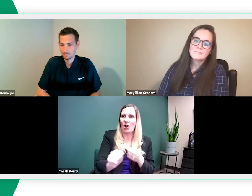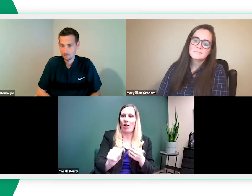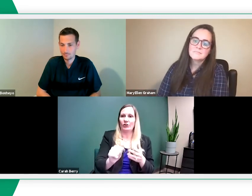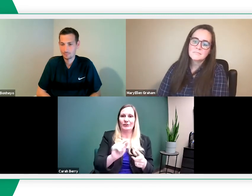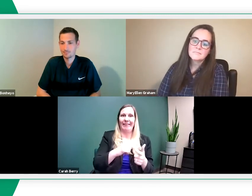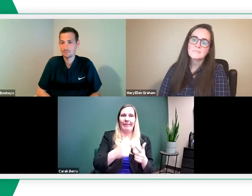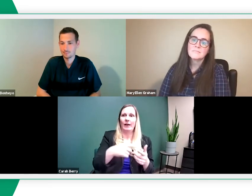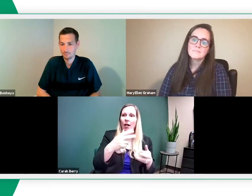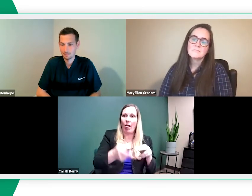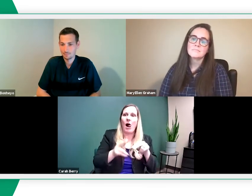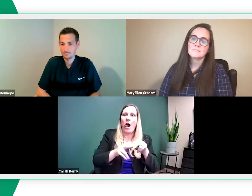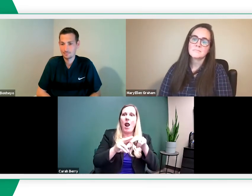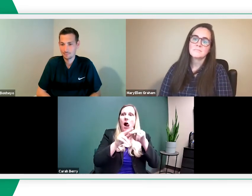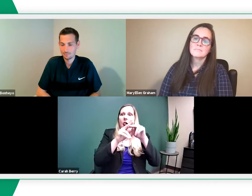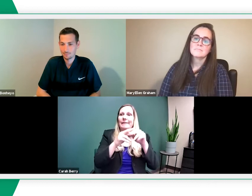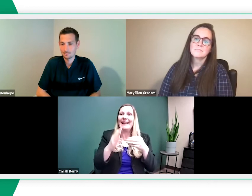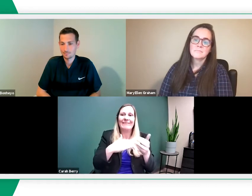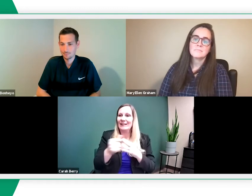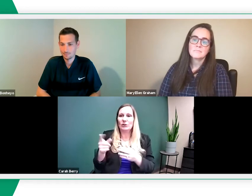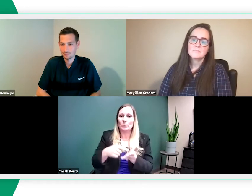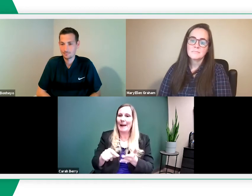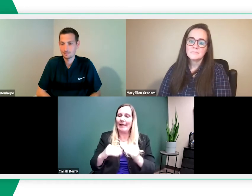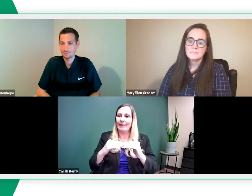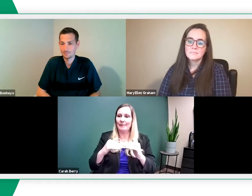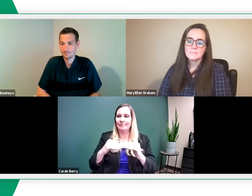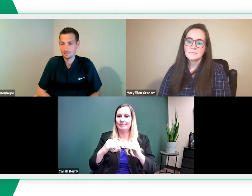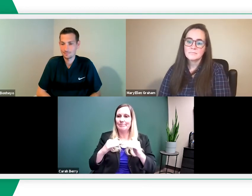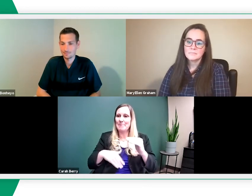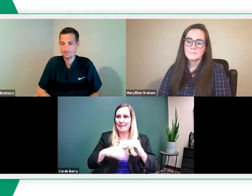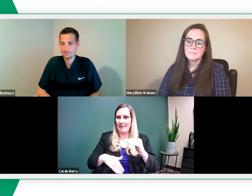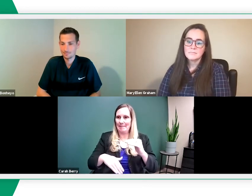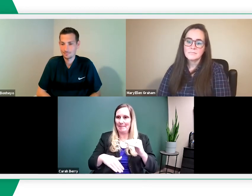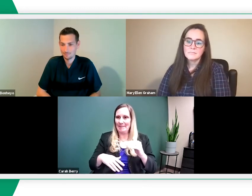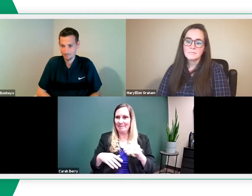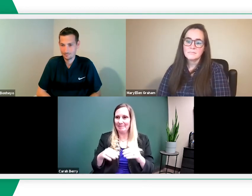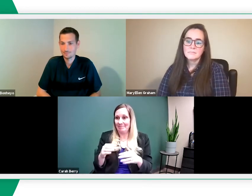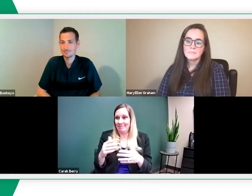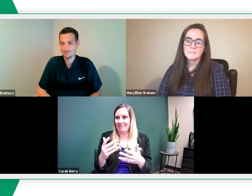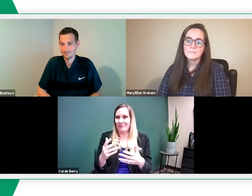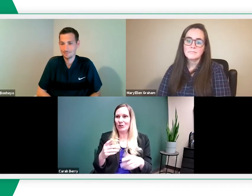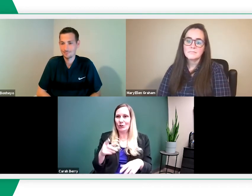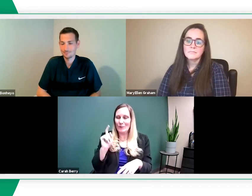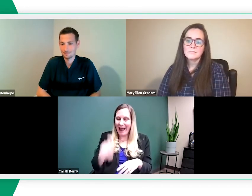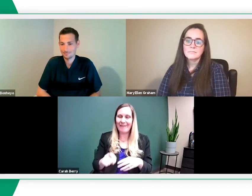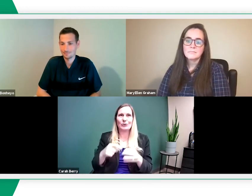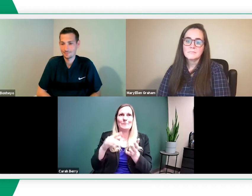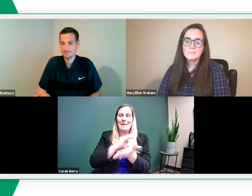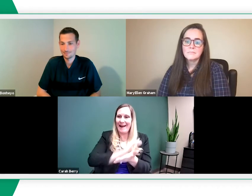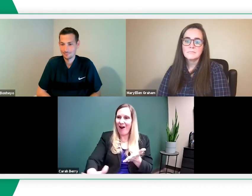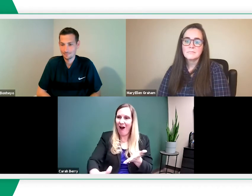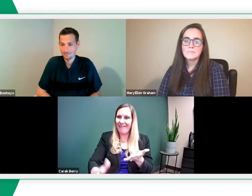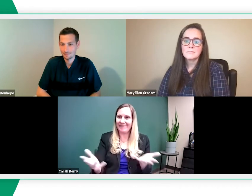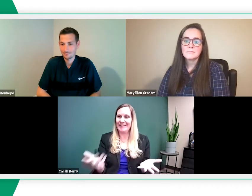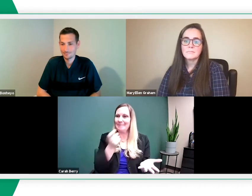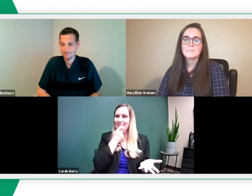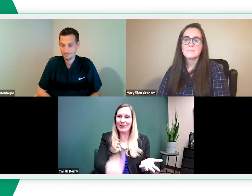105, and then 110, and it just keeps increasing in that way. Even though you paid the minimum, even though you're paying